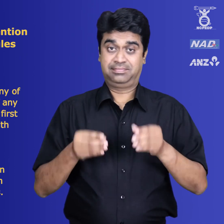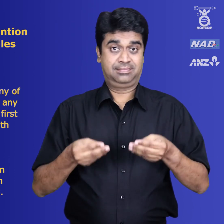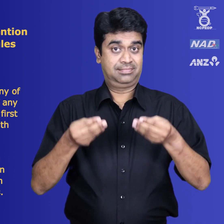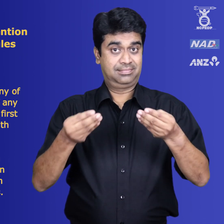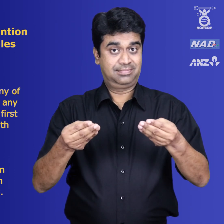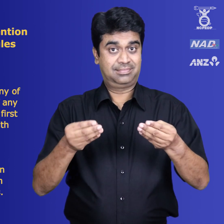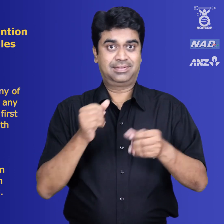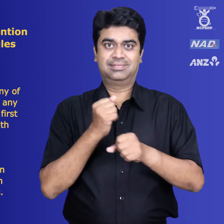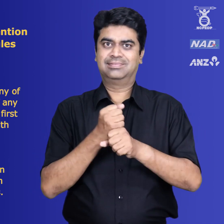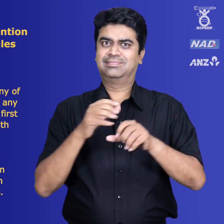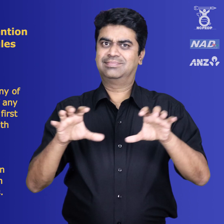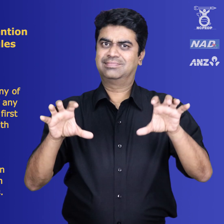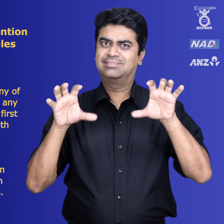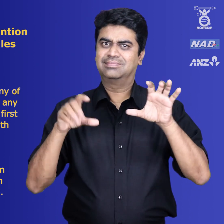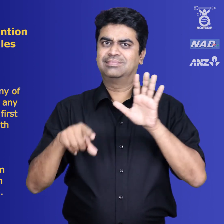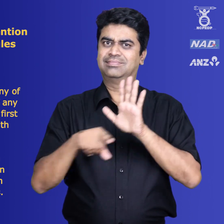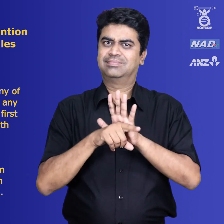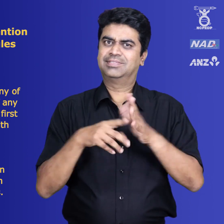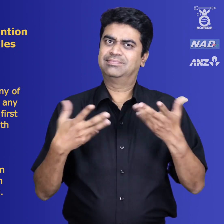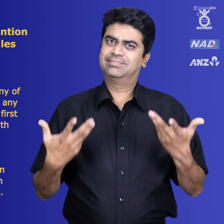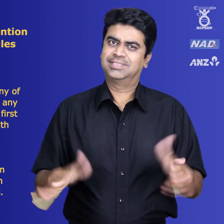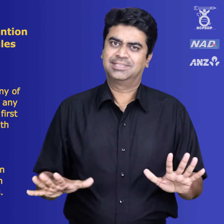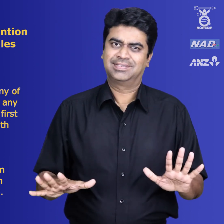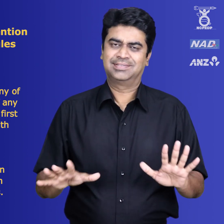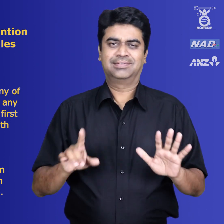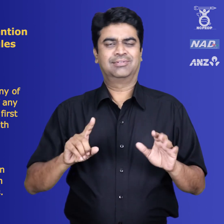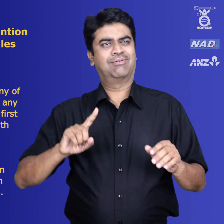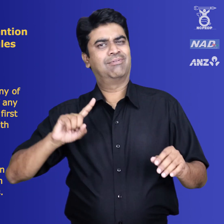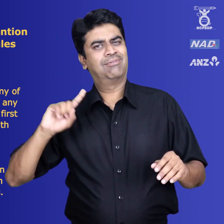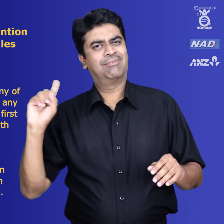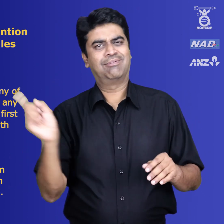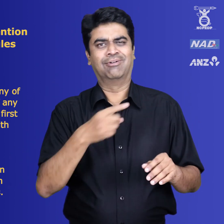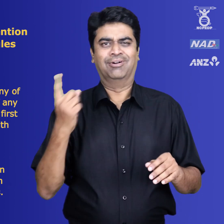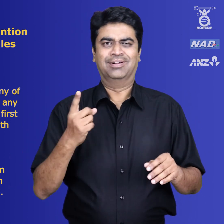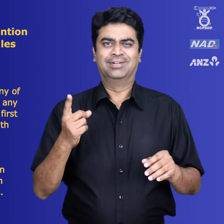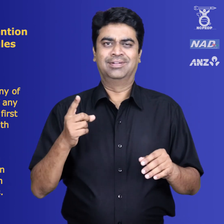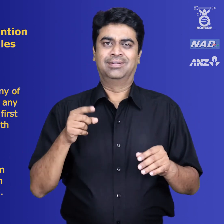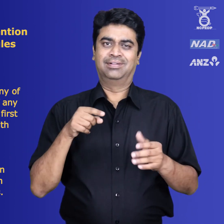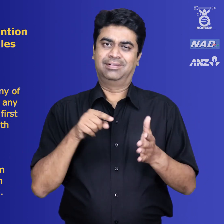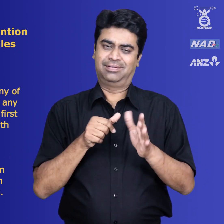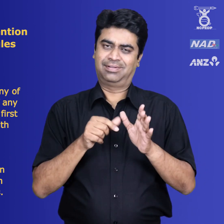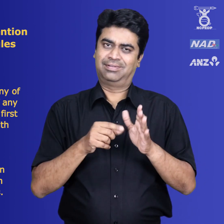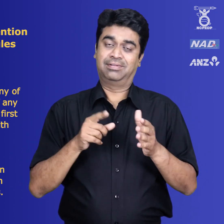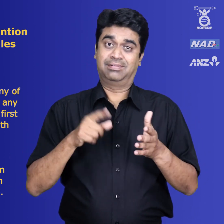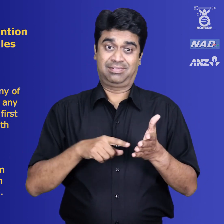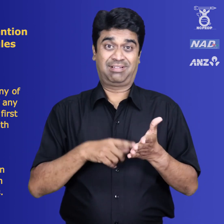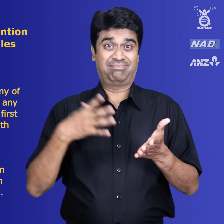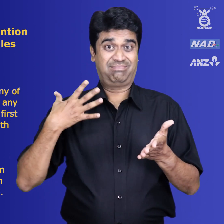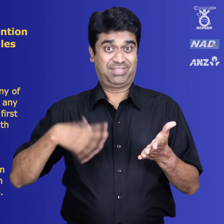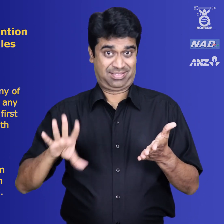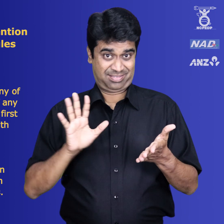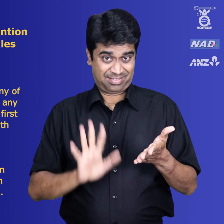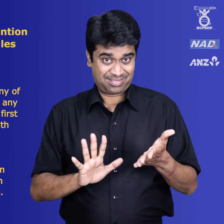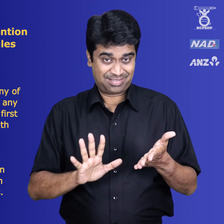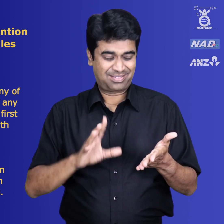Any person who contravenes any of the provisions of this Act or of any rule made thereunder shall for